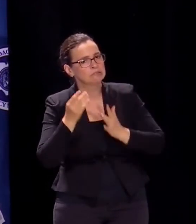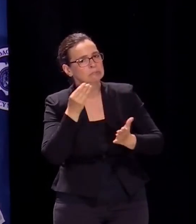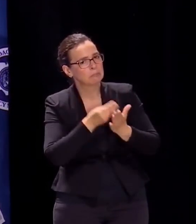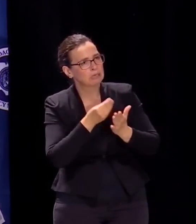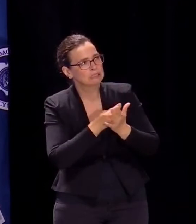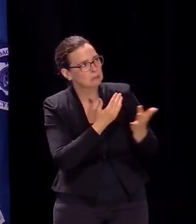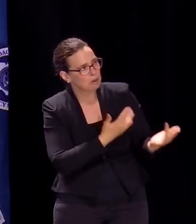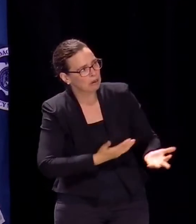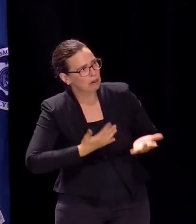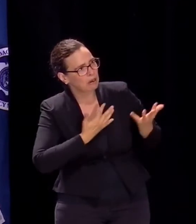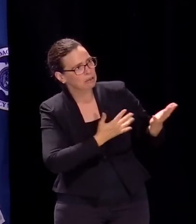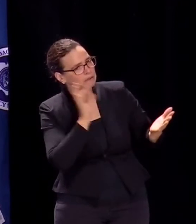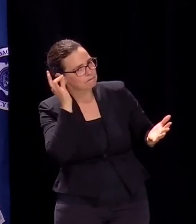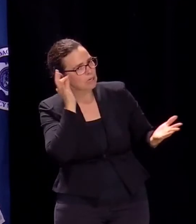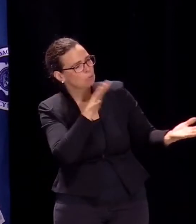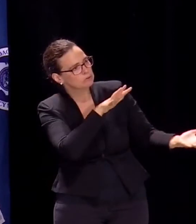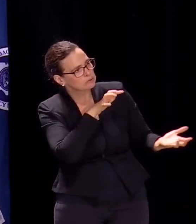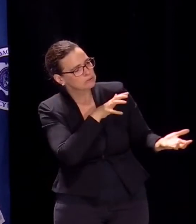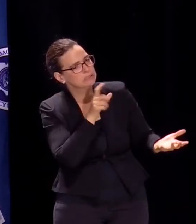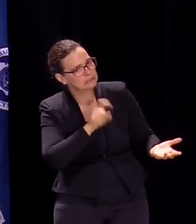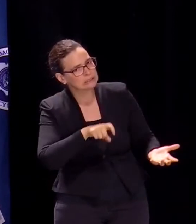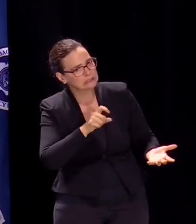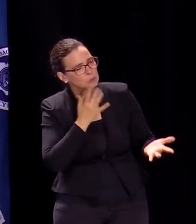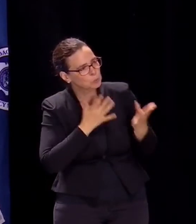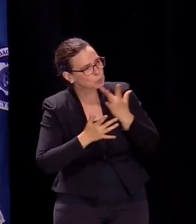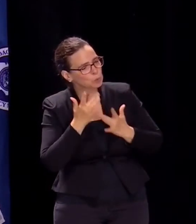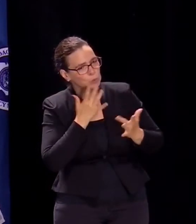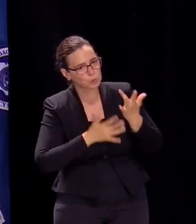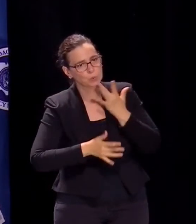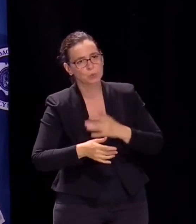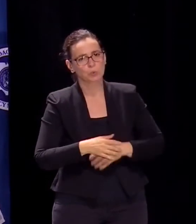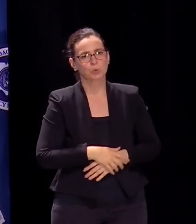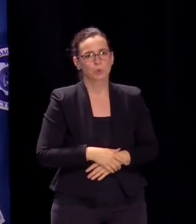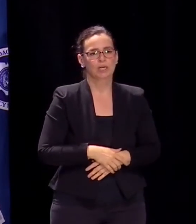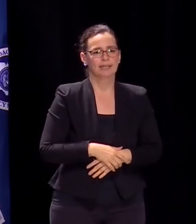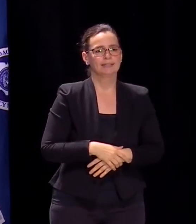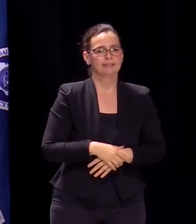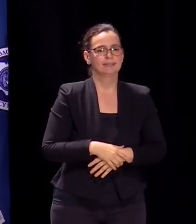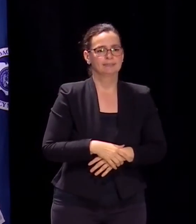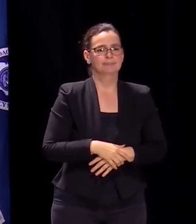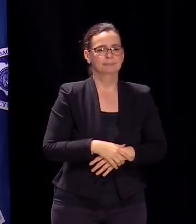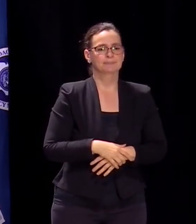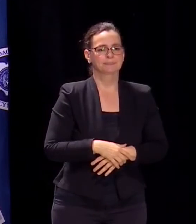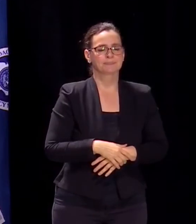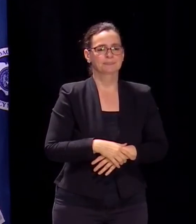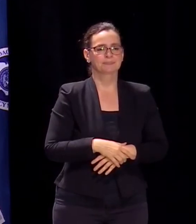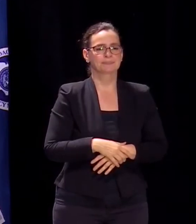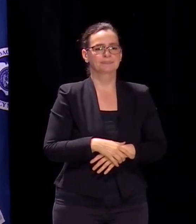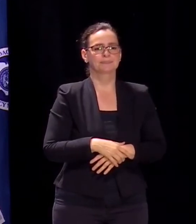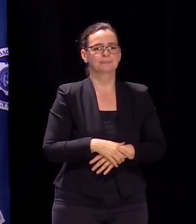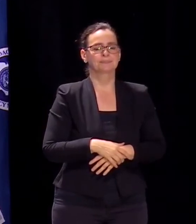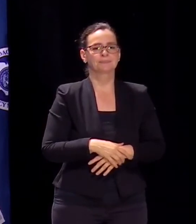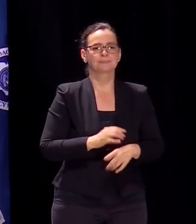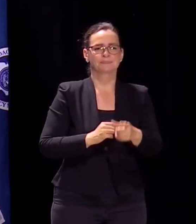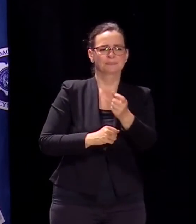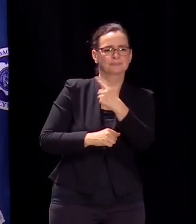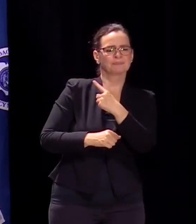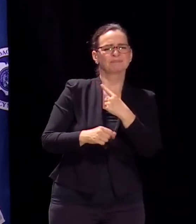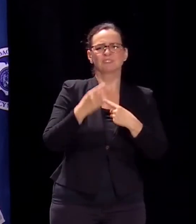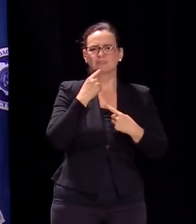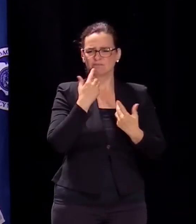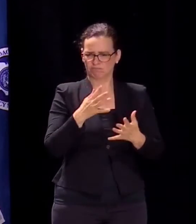COVID four. What's your message to people considering traveling? Obviously there are some states that are dangerous right now,